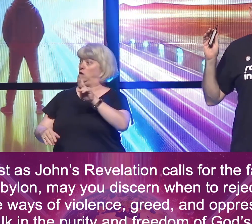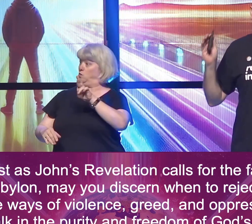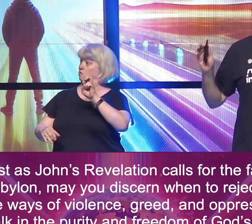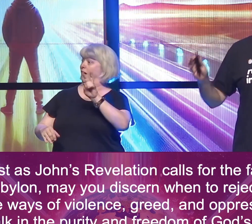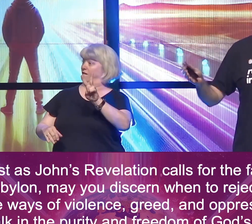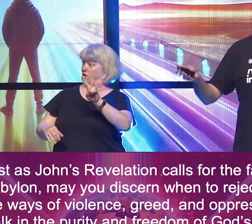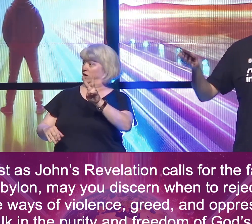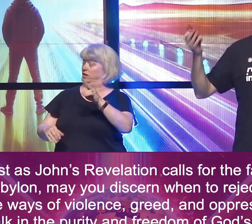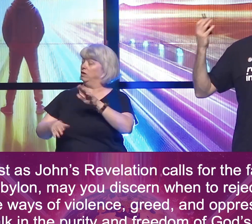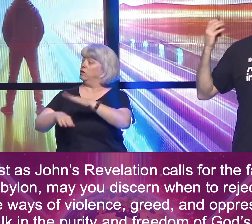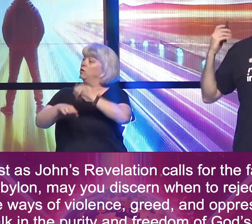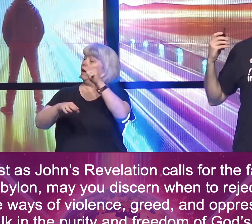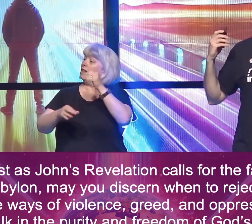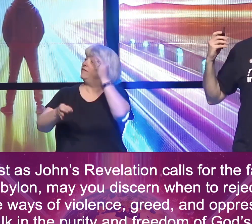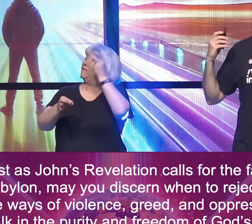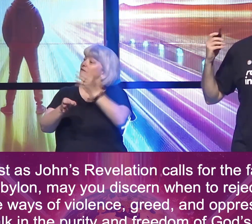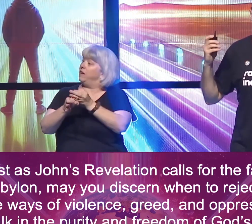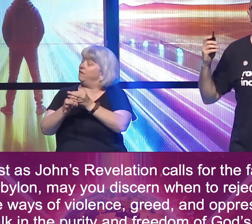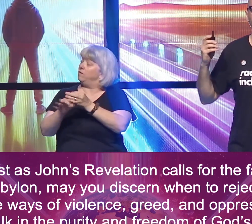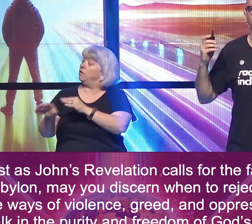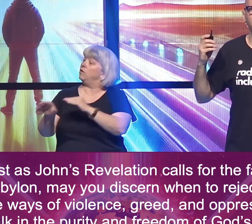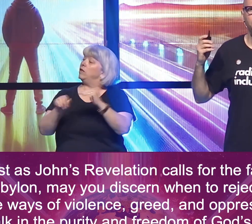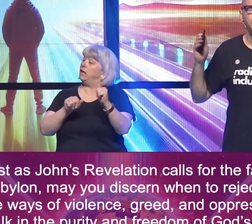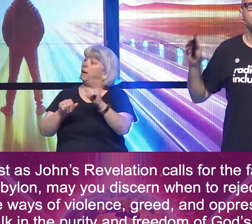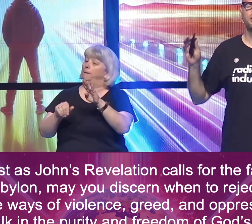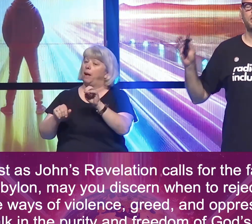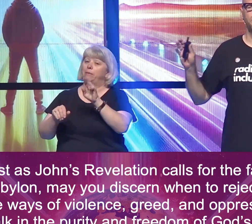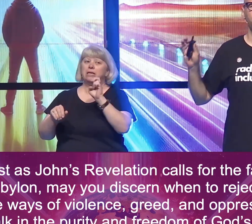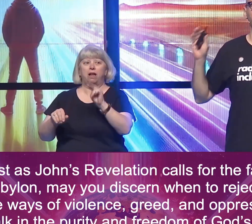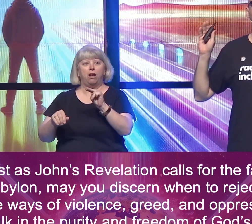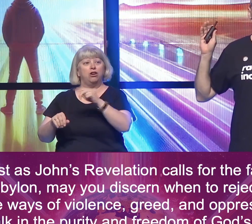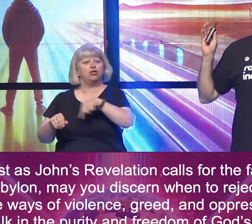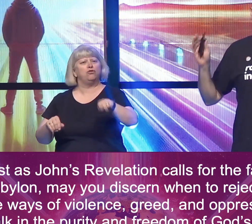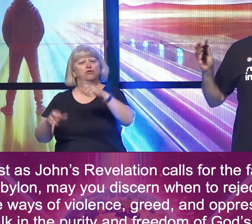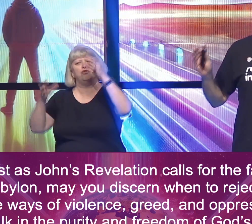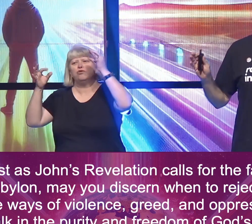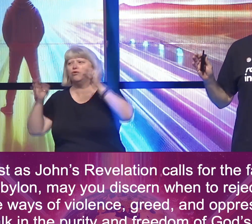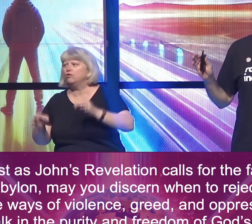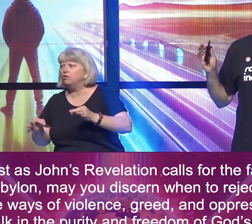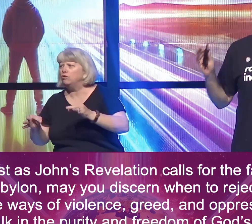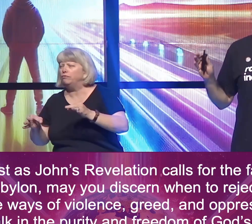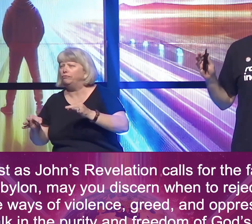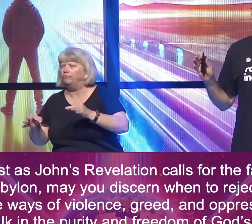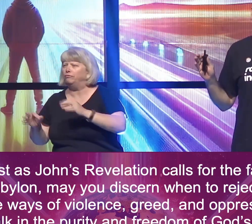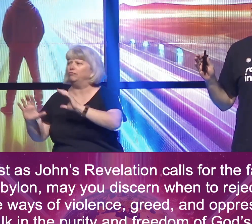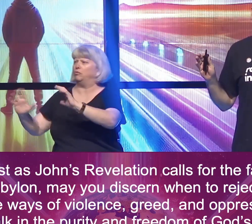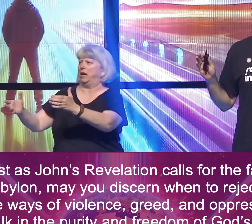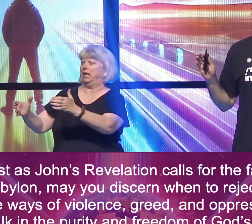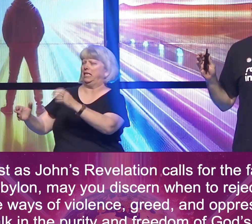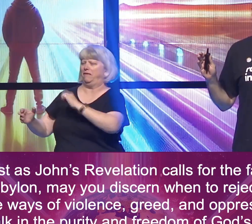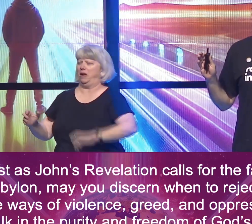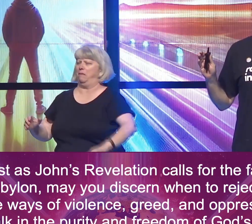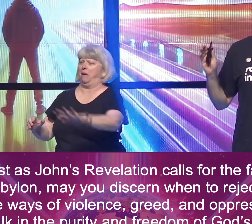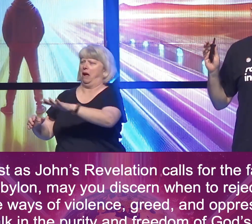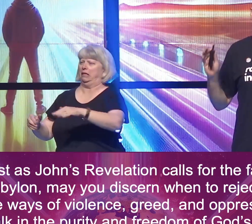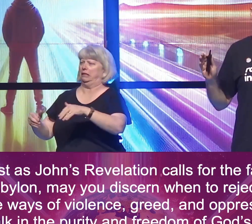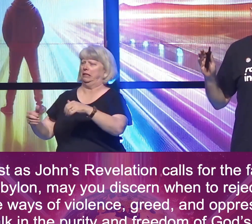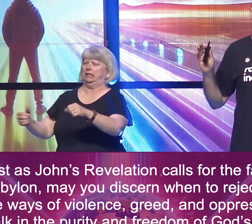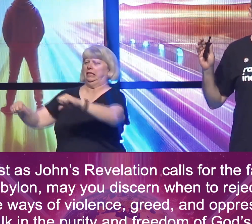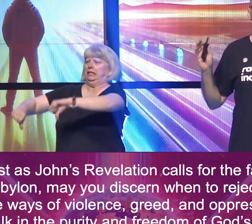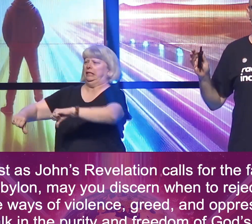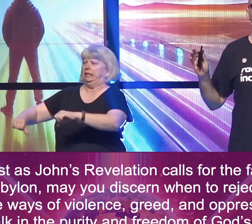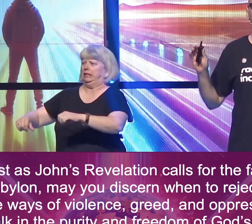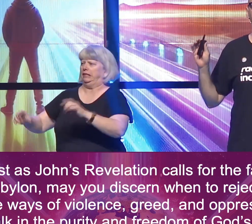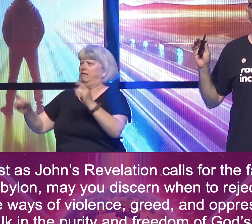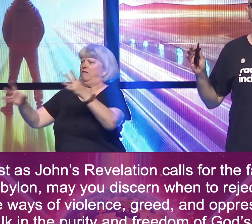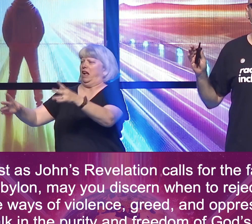calls for the faithful to come out of Babylon, may you discern when to reject the ways of empire, the ways of